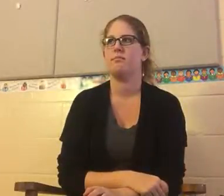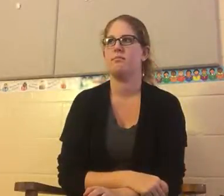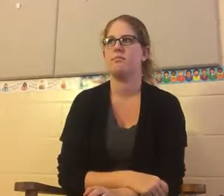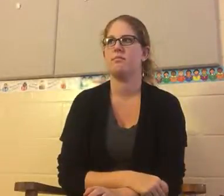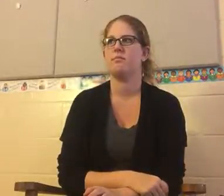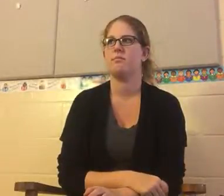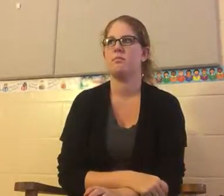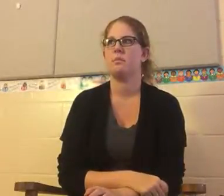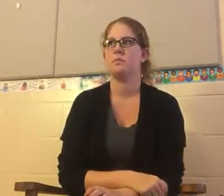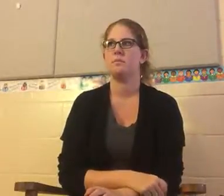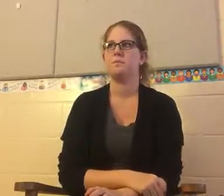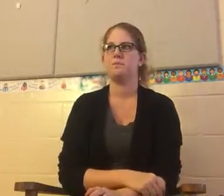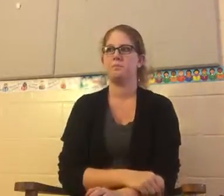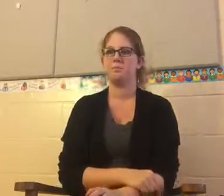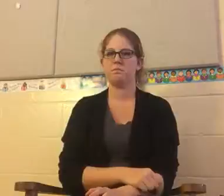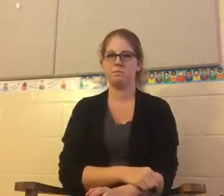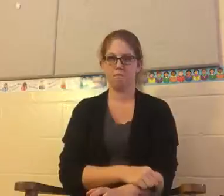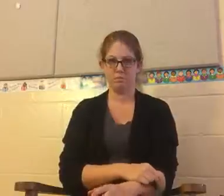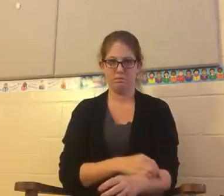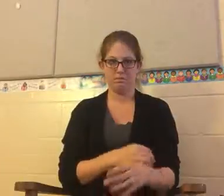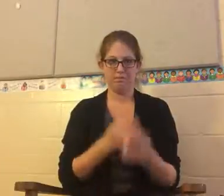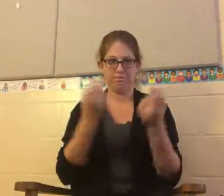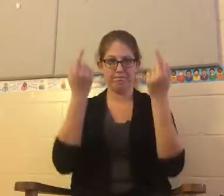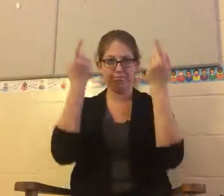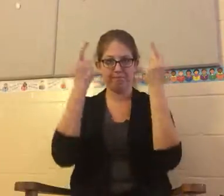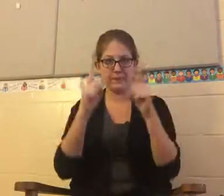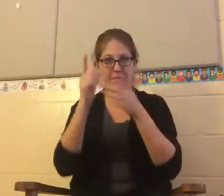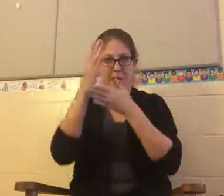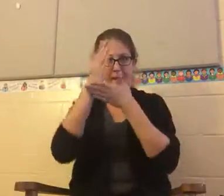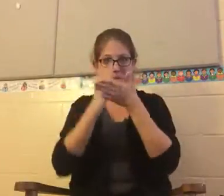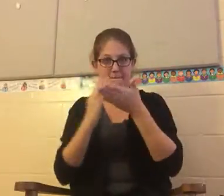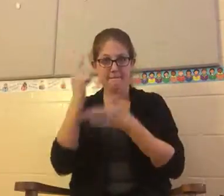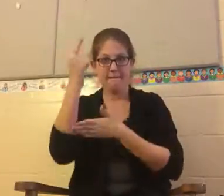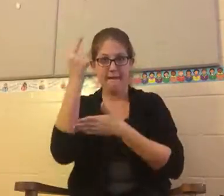During the first half of its orbit, the moon is said to be waxing.